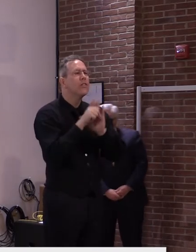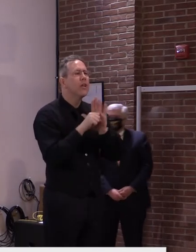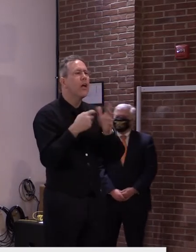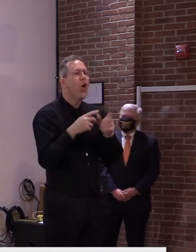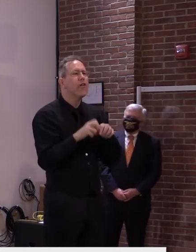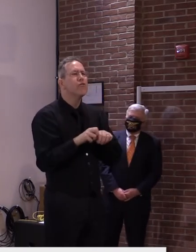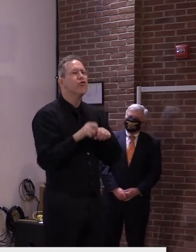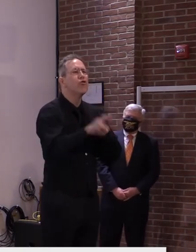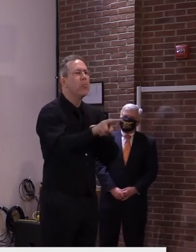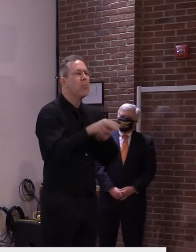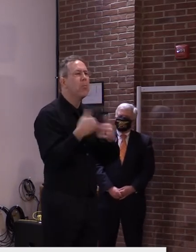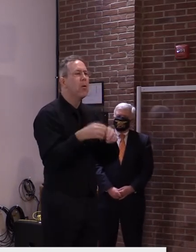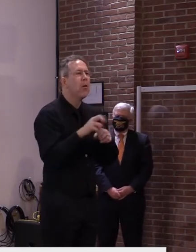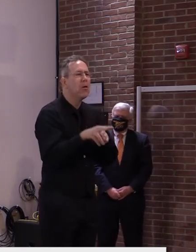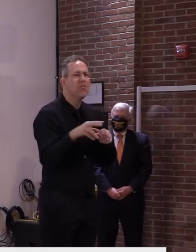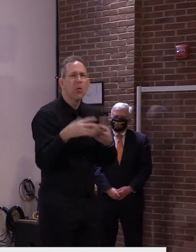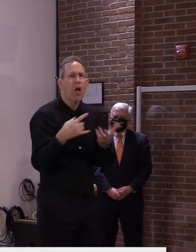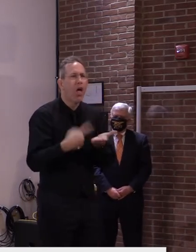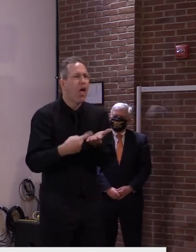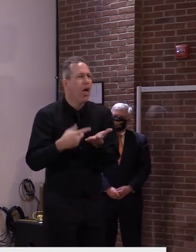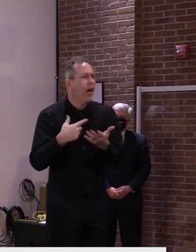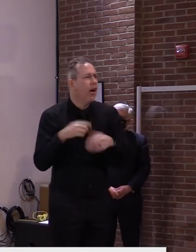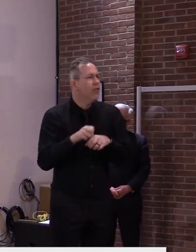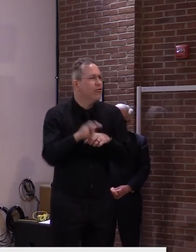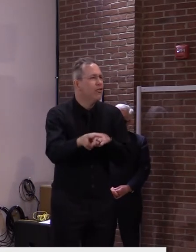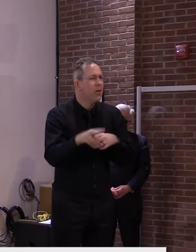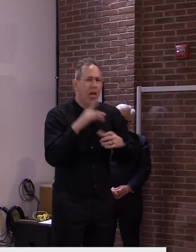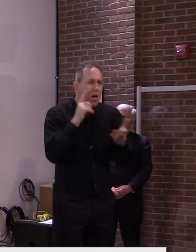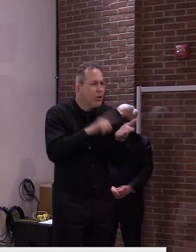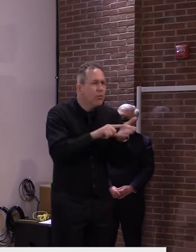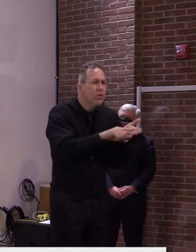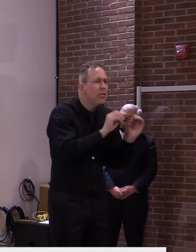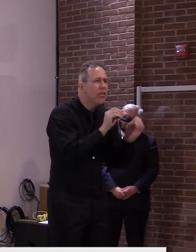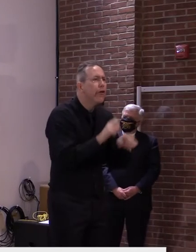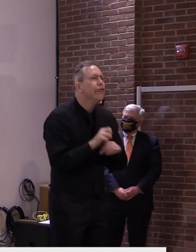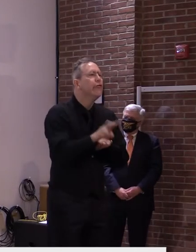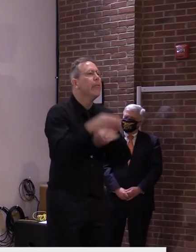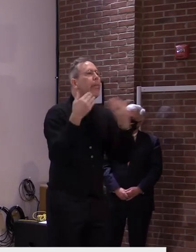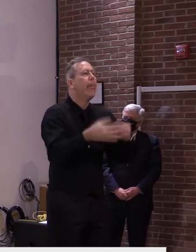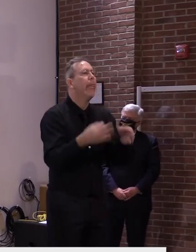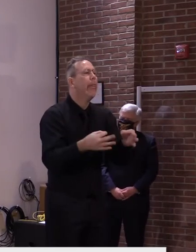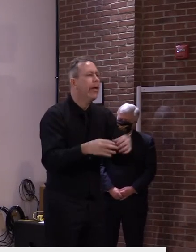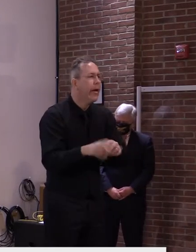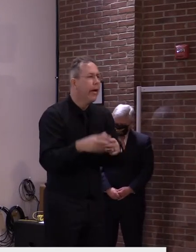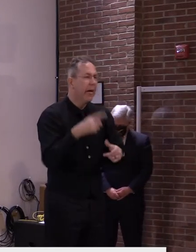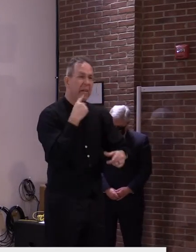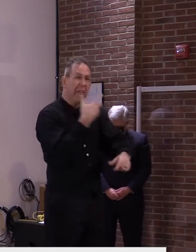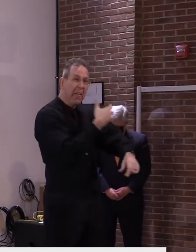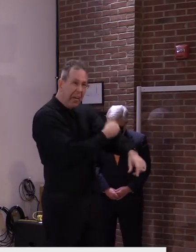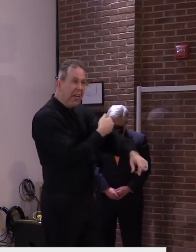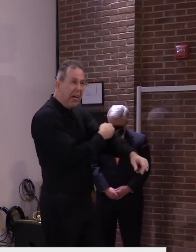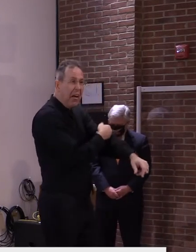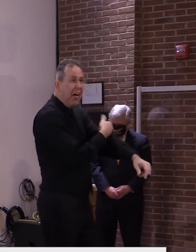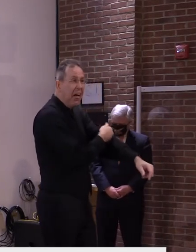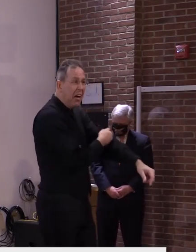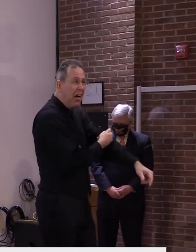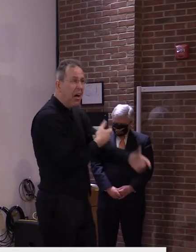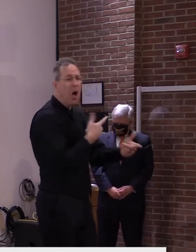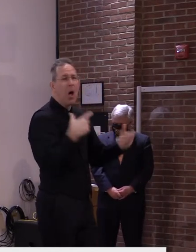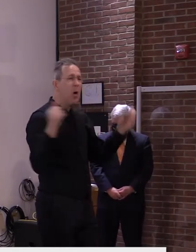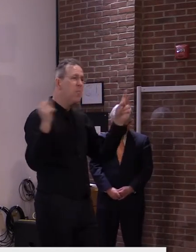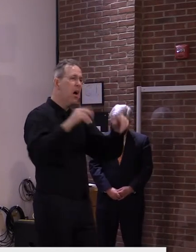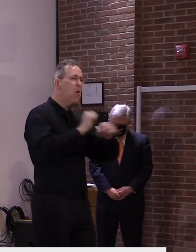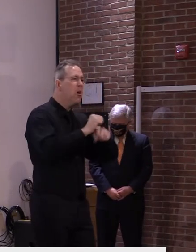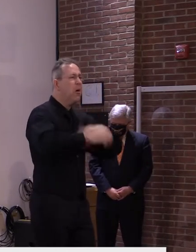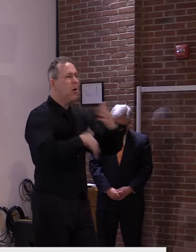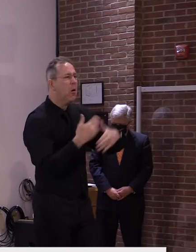that perhaps if you've been vaccinated, you are able to pretty much do everything you want